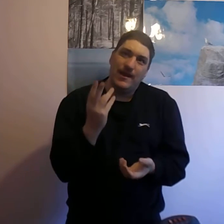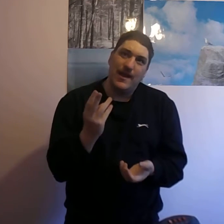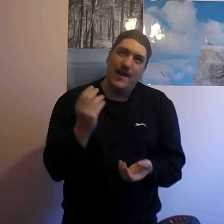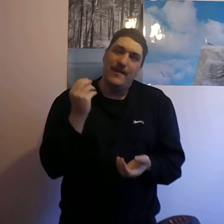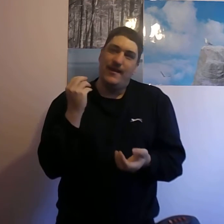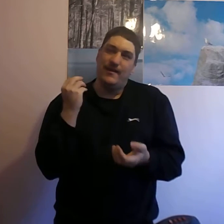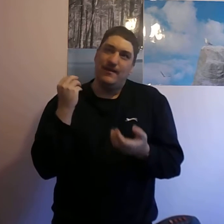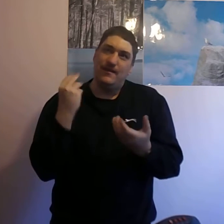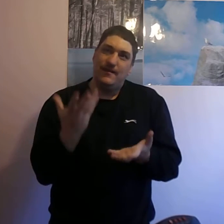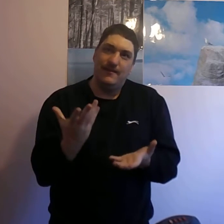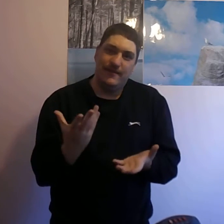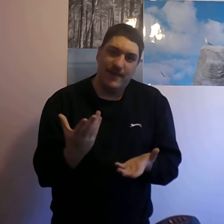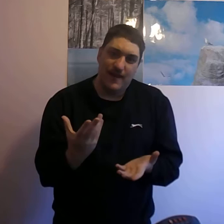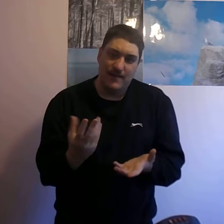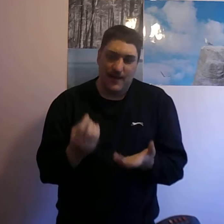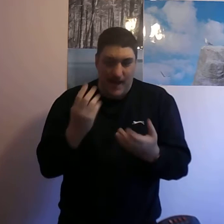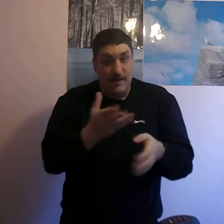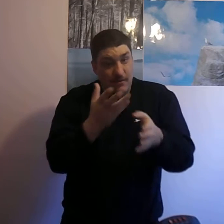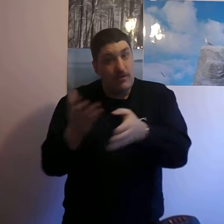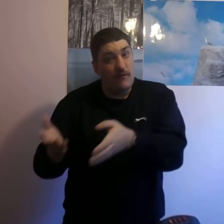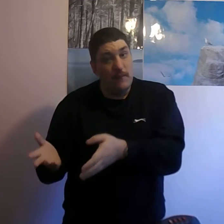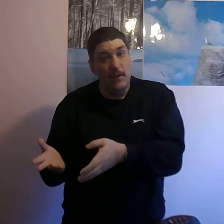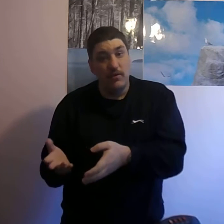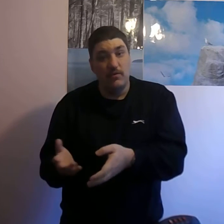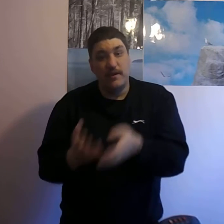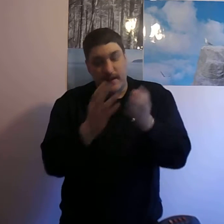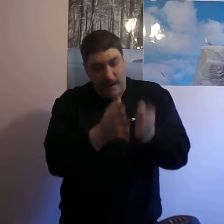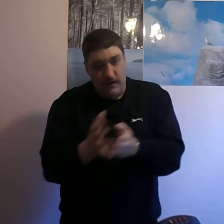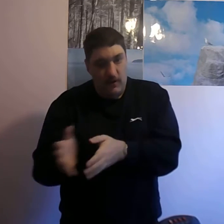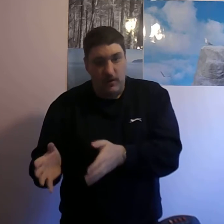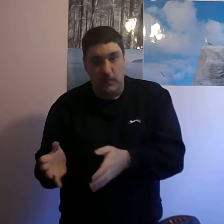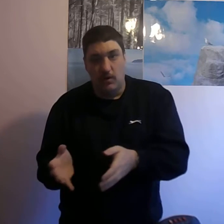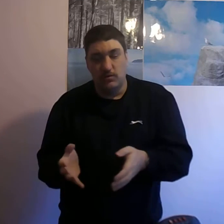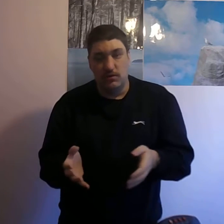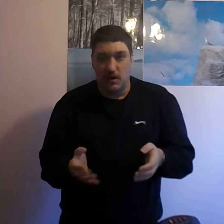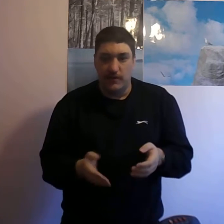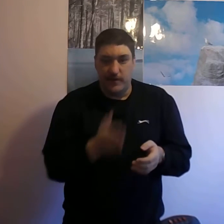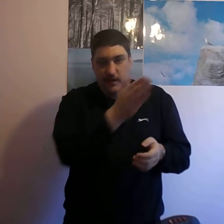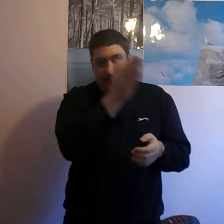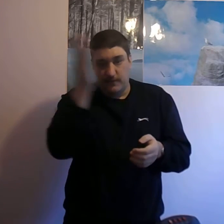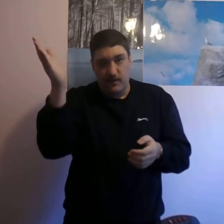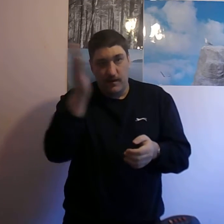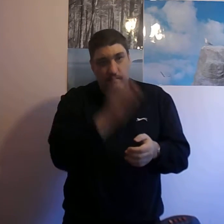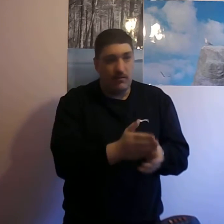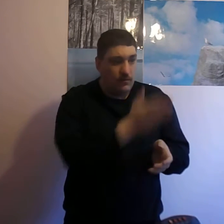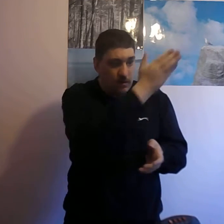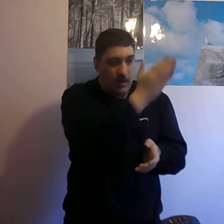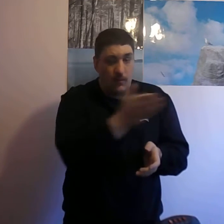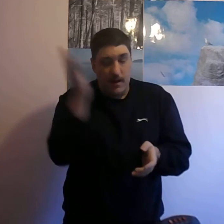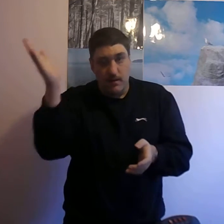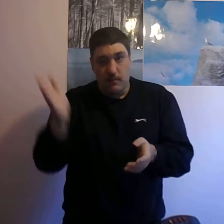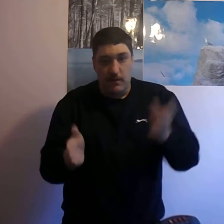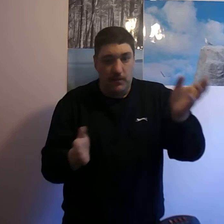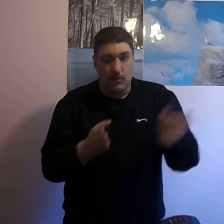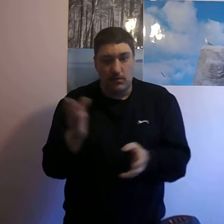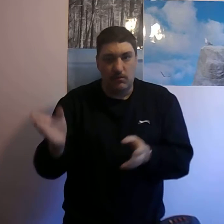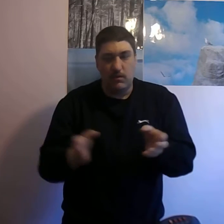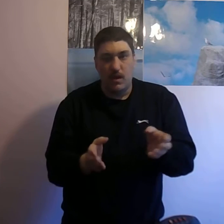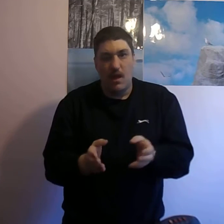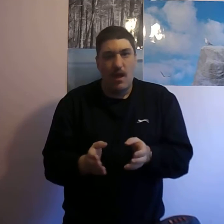And then the thing is, again, you're solving puzzles, and again, you've got your portal gun, so you have to try and sort of work out where do you put your portals.